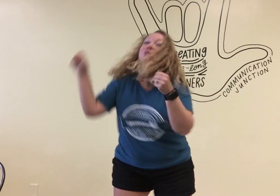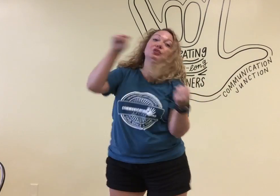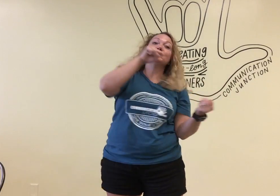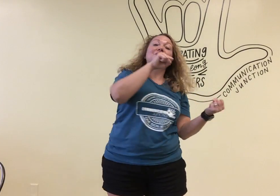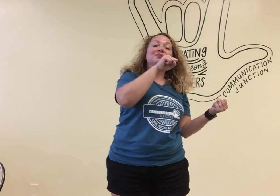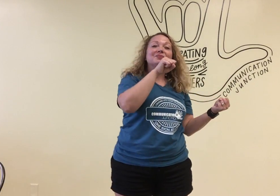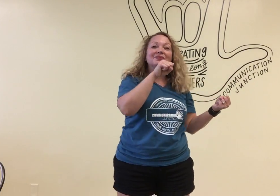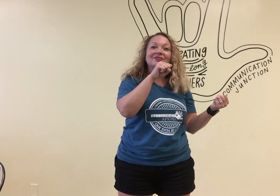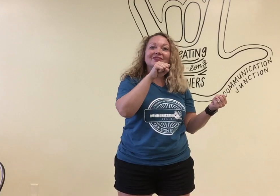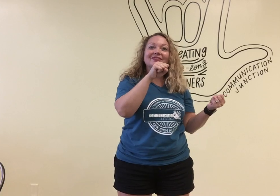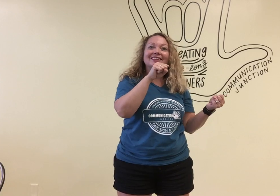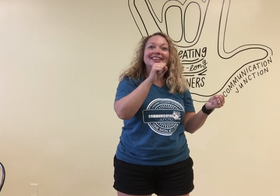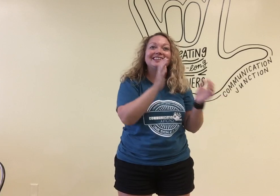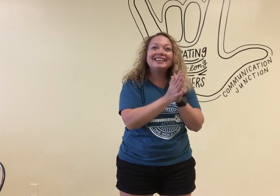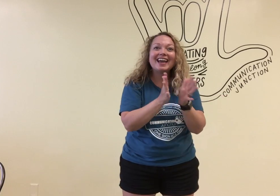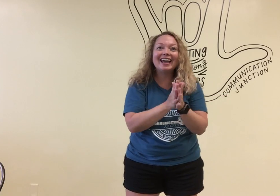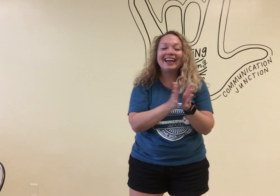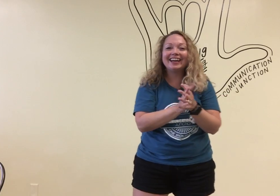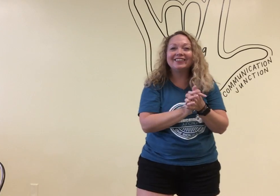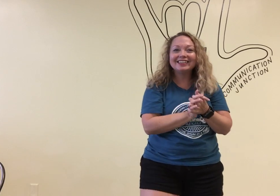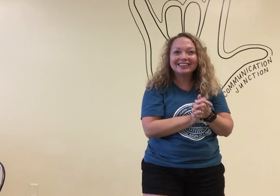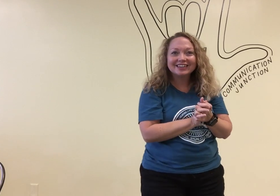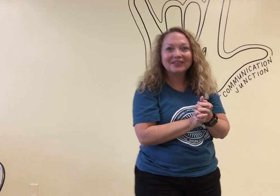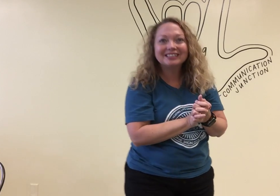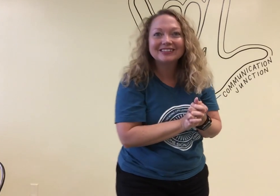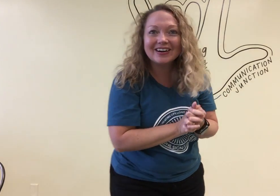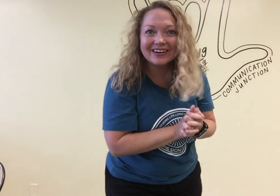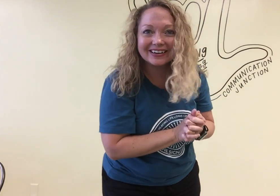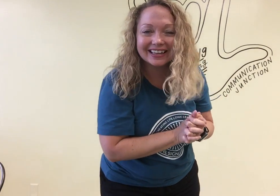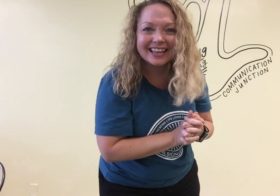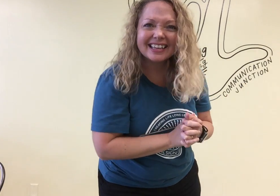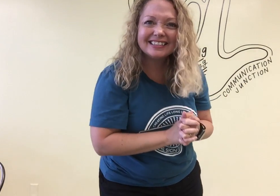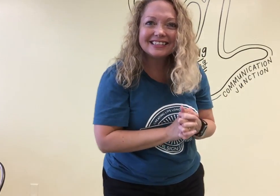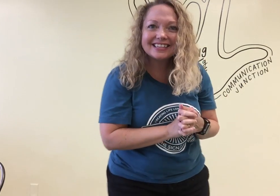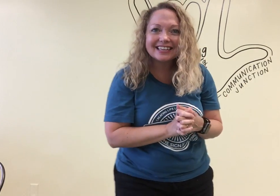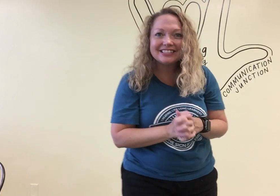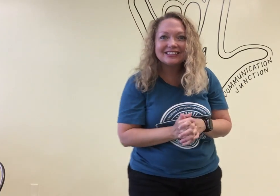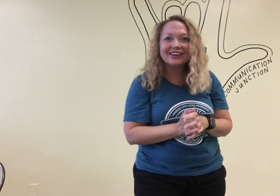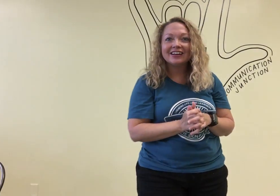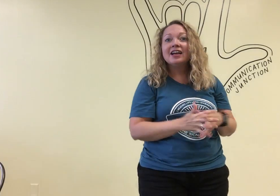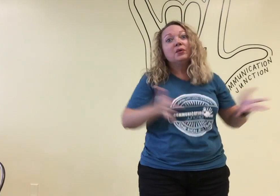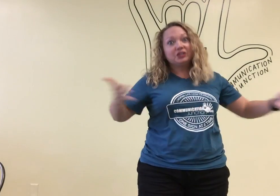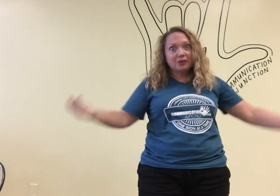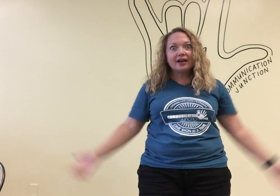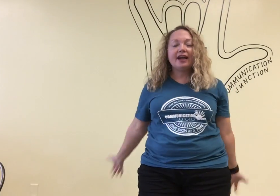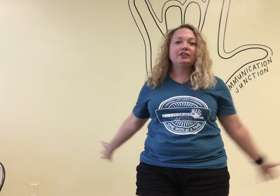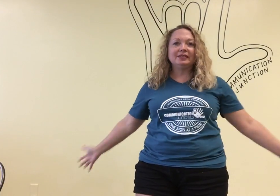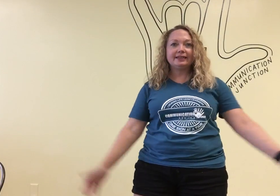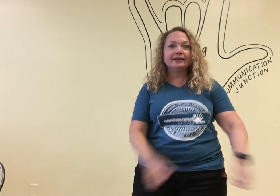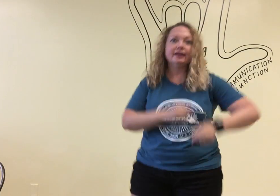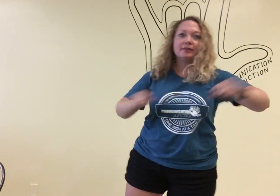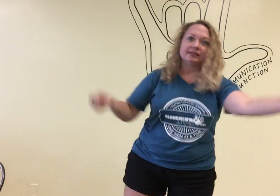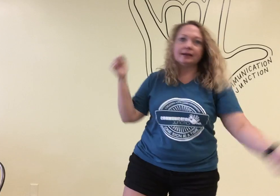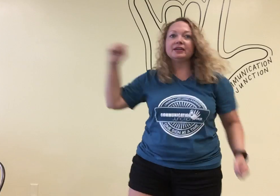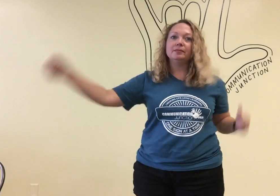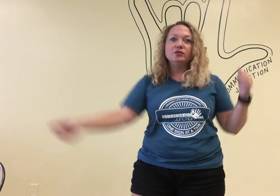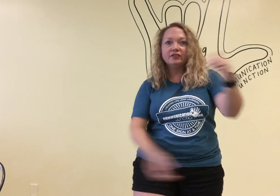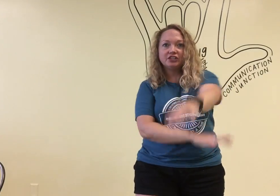zoom. Yay! What do you think of my song? It's such a catchy song. which is why I have to be standing up because I'm gonna move and shake